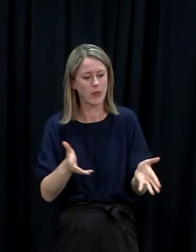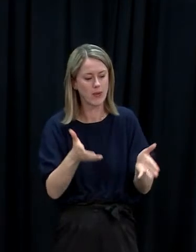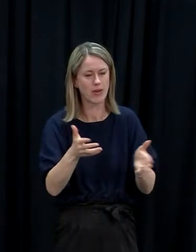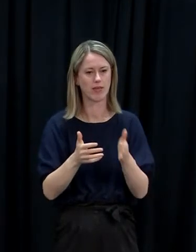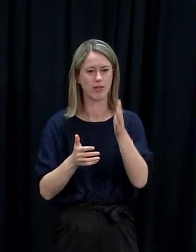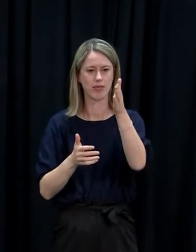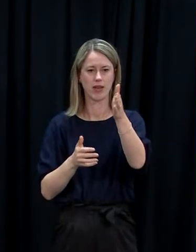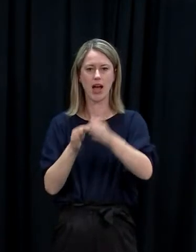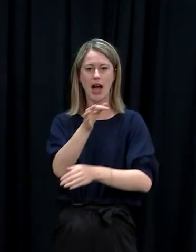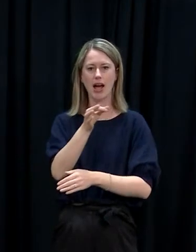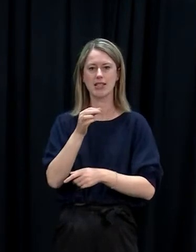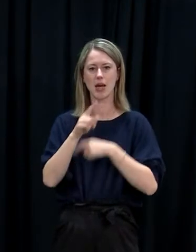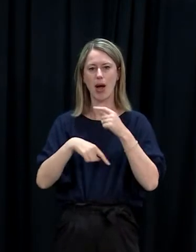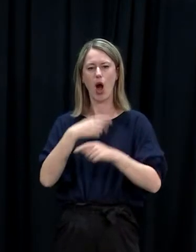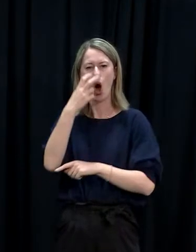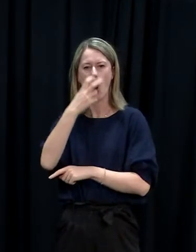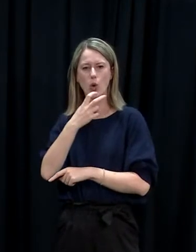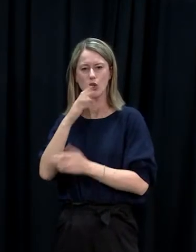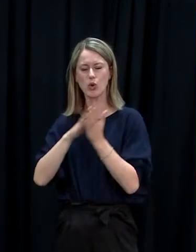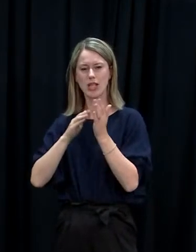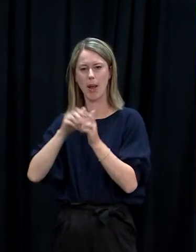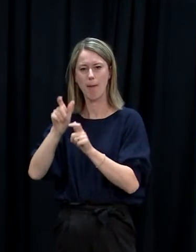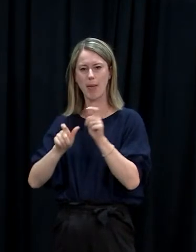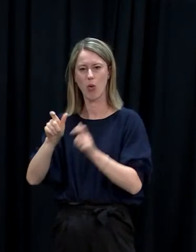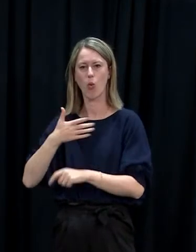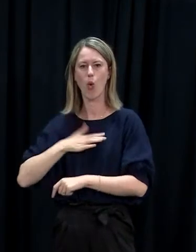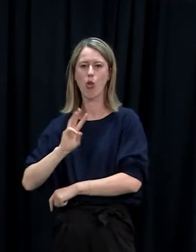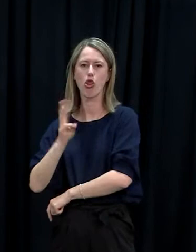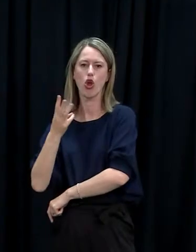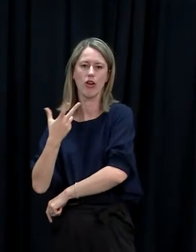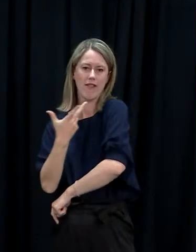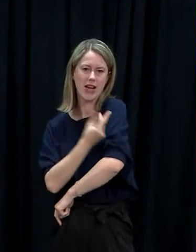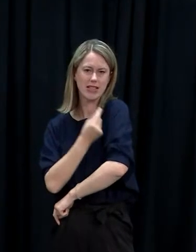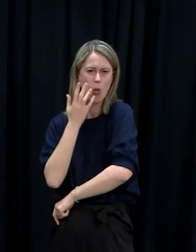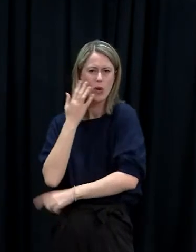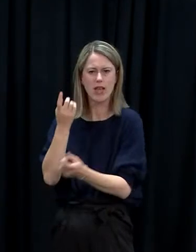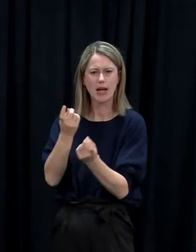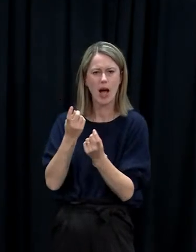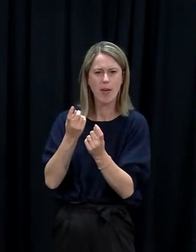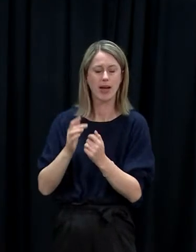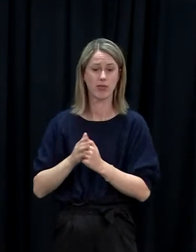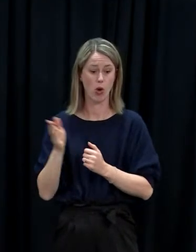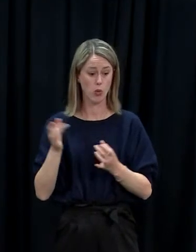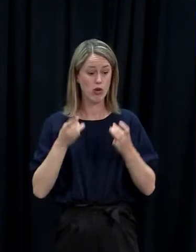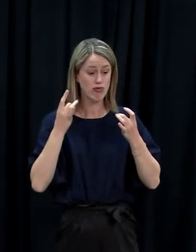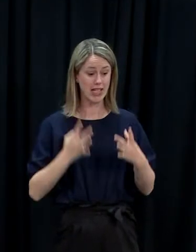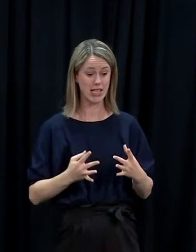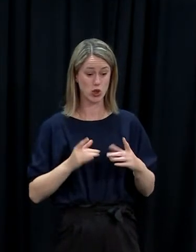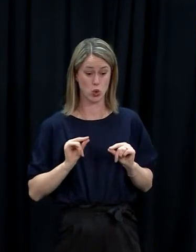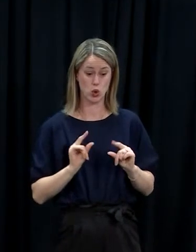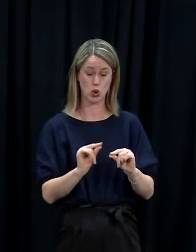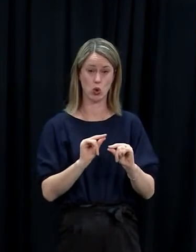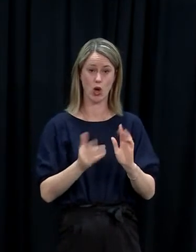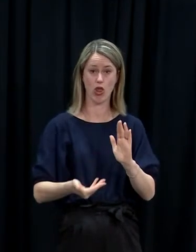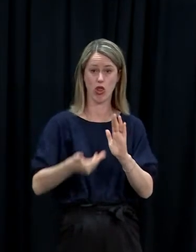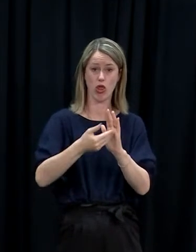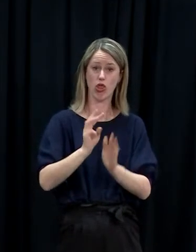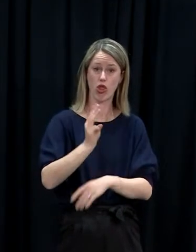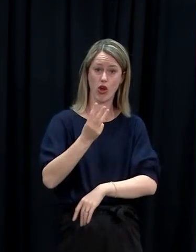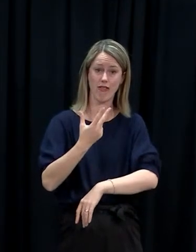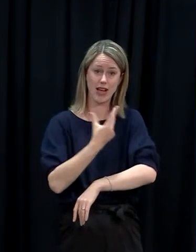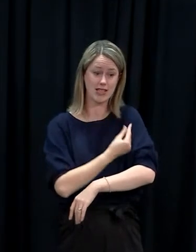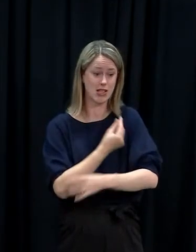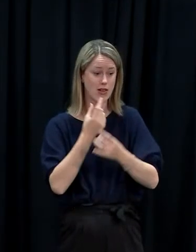see booster shots offered to older Kiwis who may have had their vaccines more than 6 months ago? We are all ready to go with booster shots. So we've got the booster